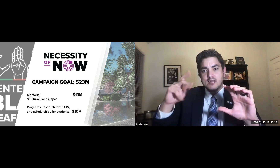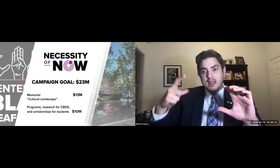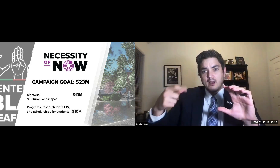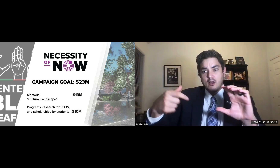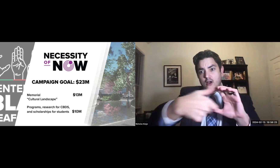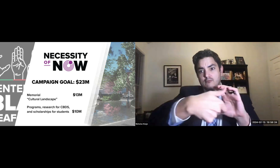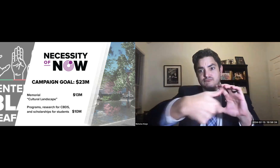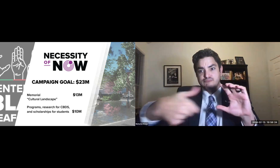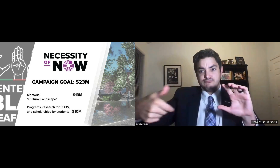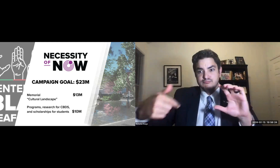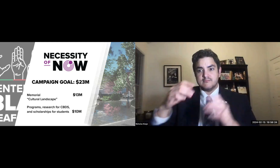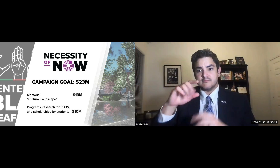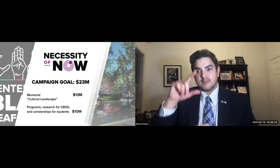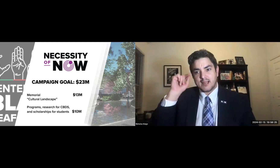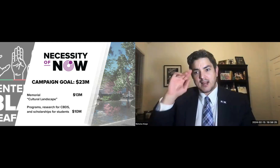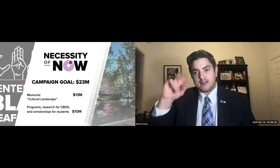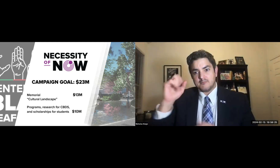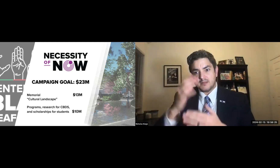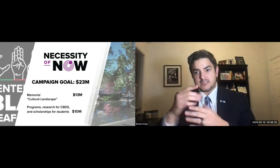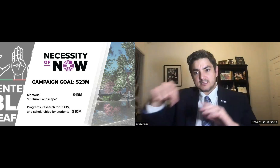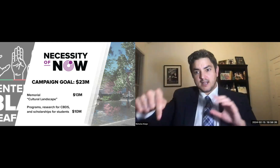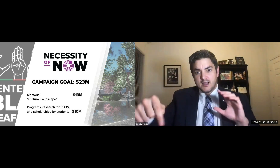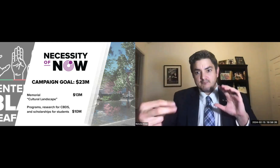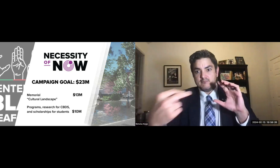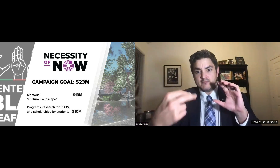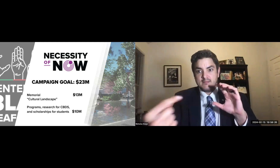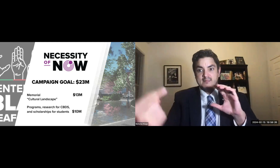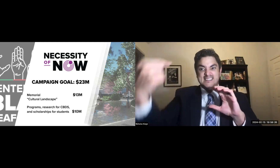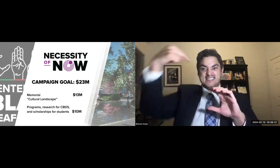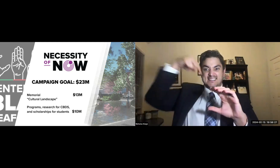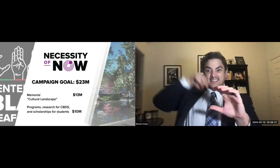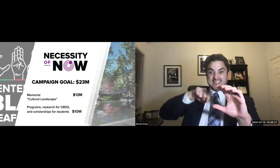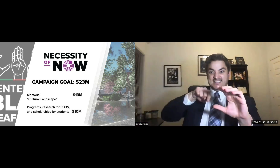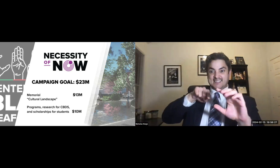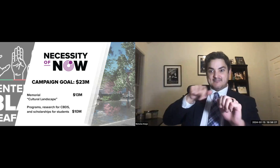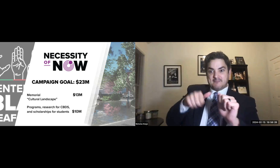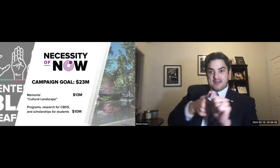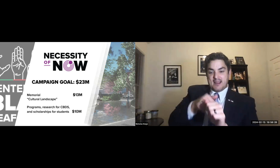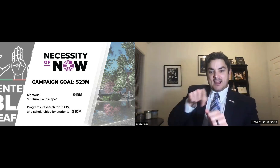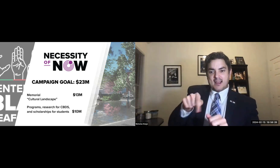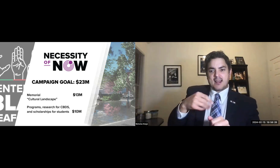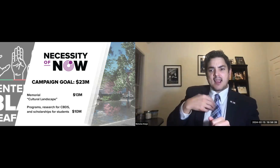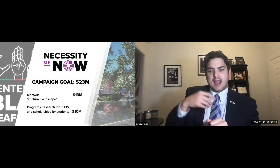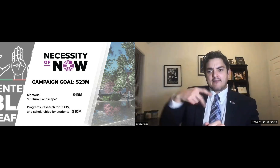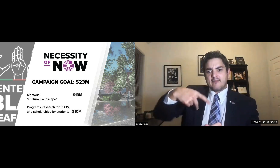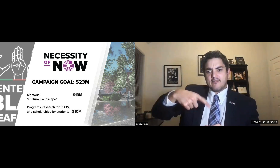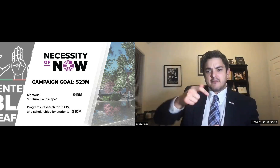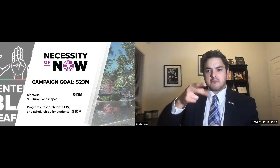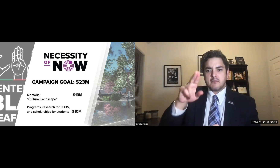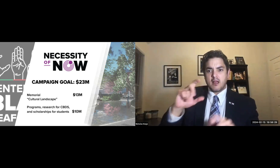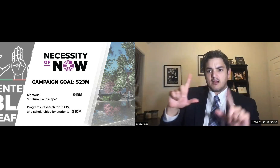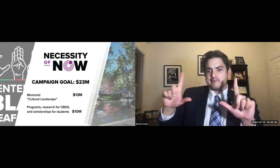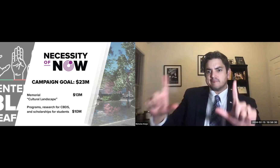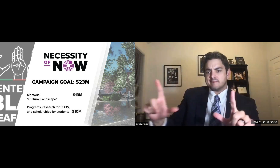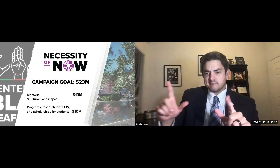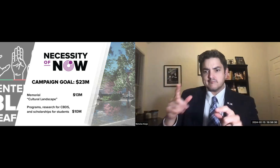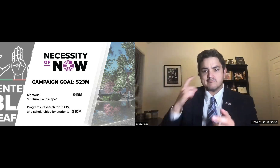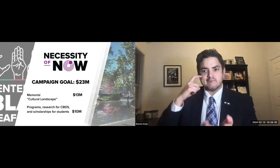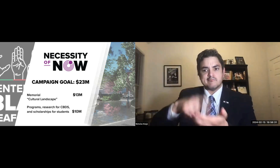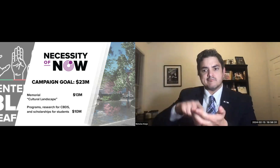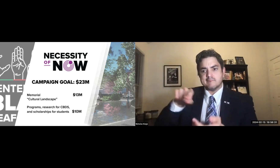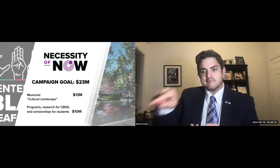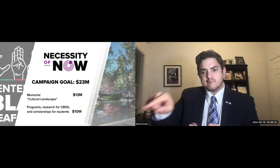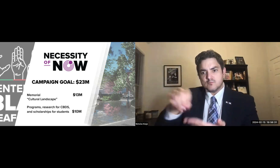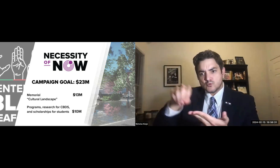there by the Kellogg Hotel sign on the back of that plaque. On the back of that sign is a plaque that